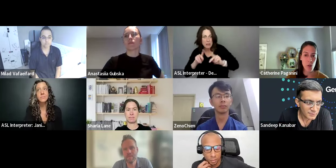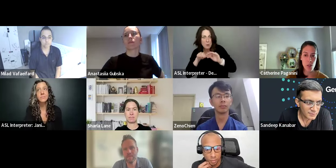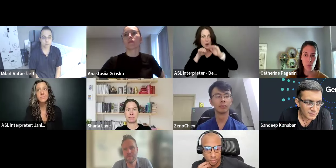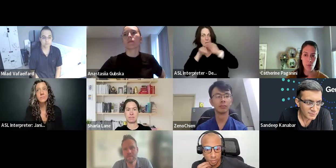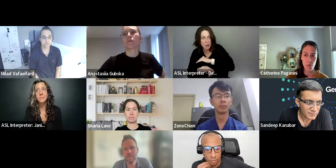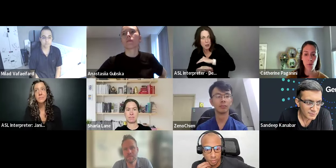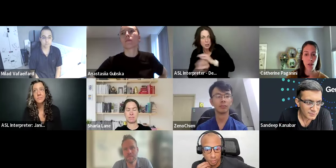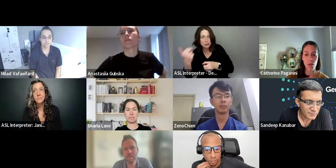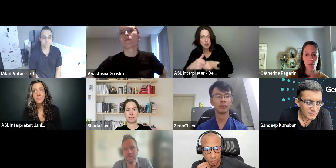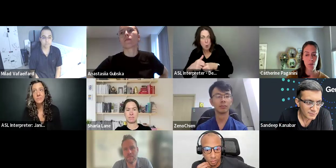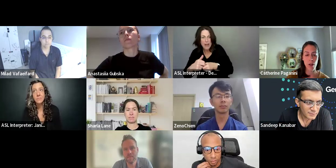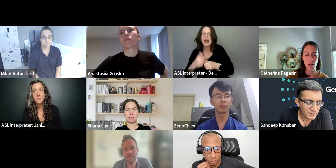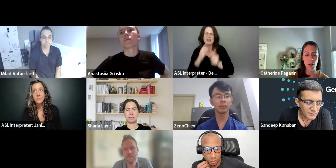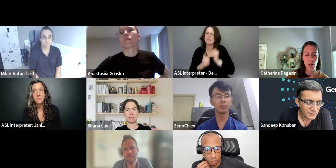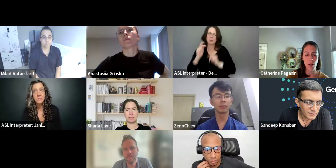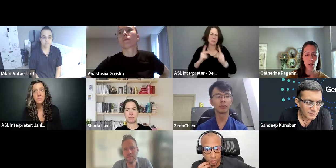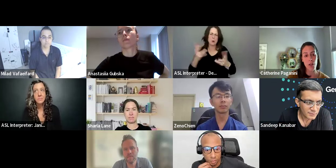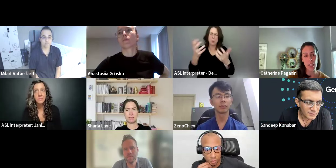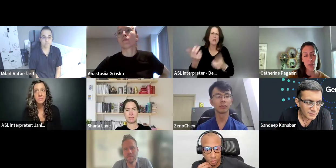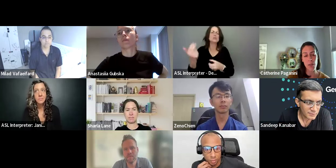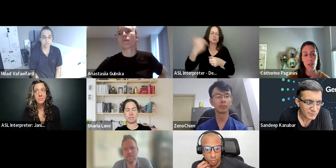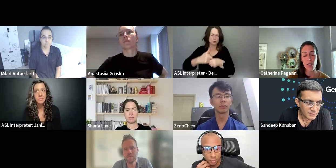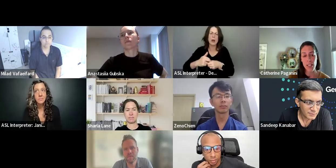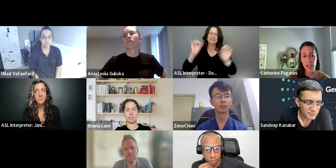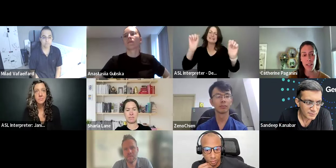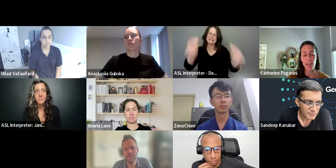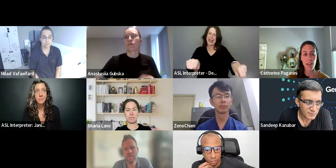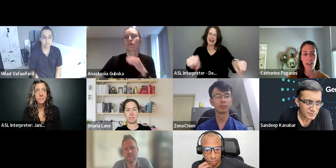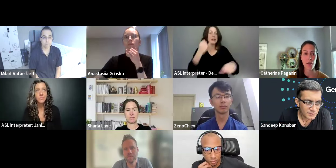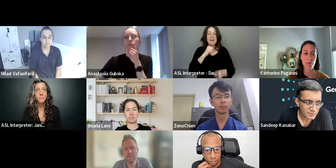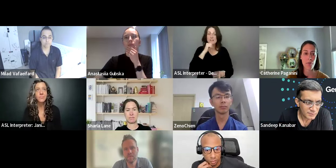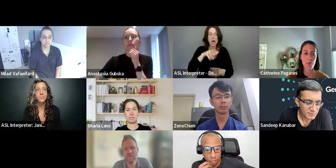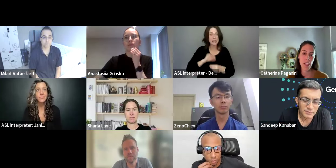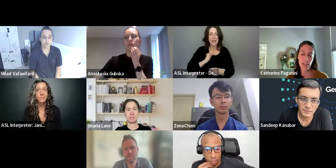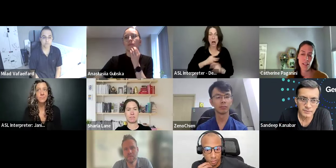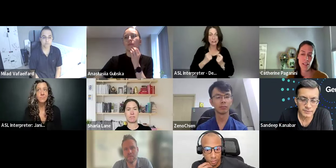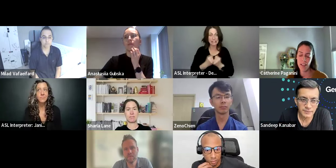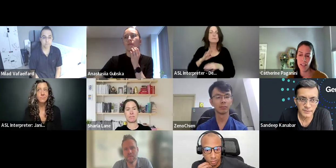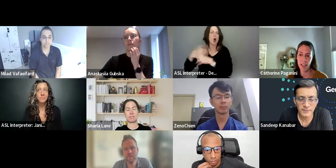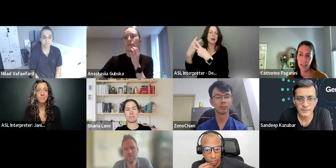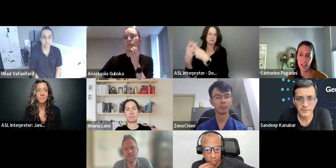people cannot join. Like most of the people who are part of our team, they are on Slack.